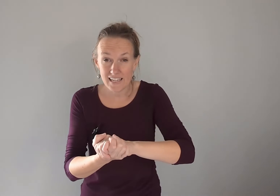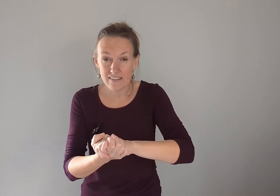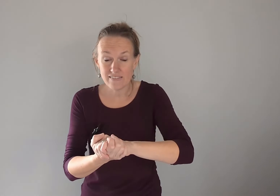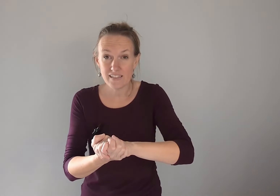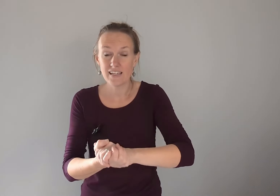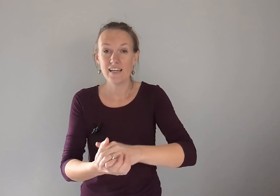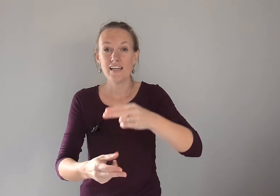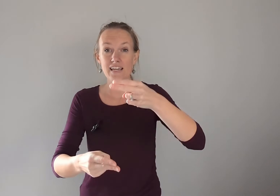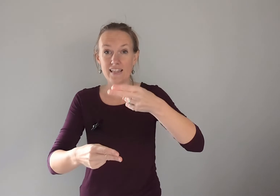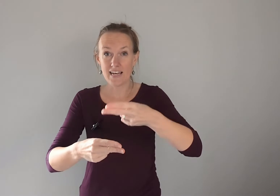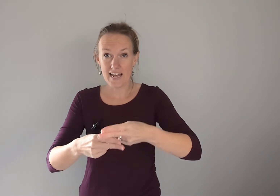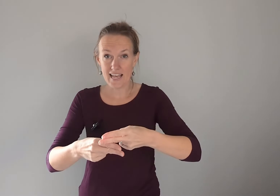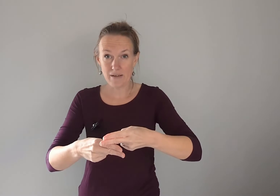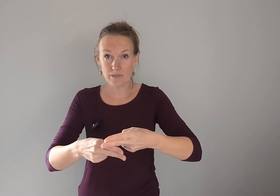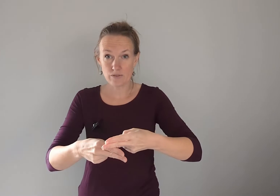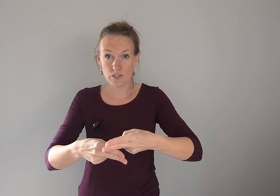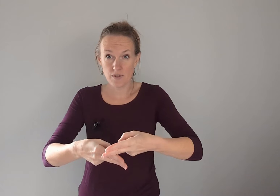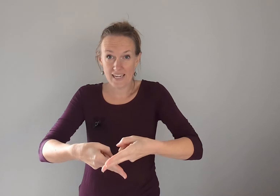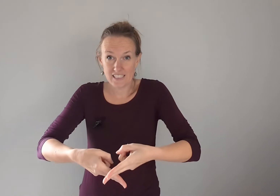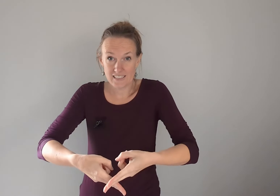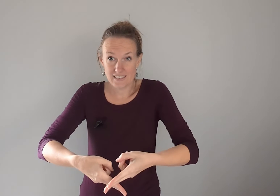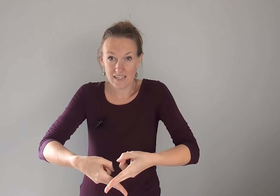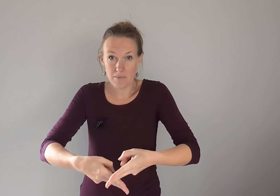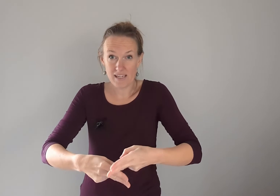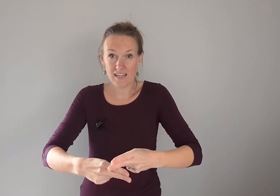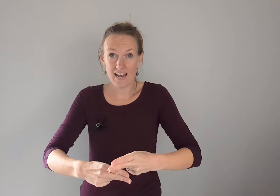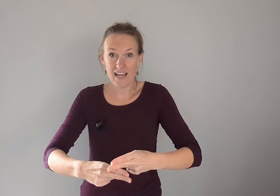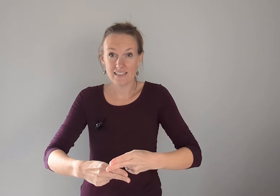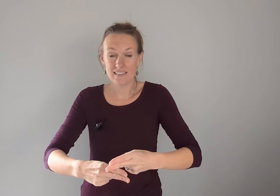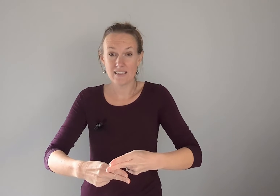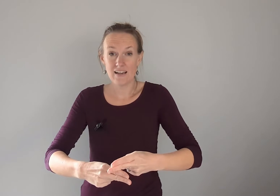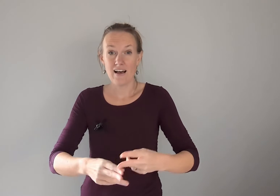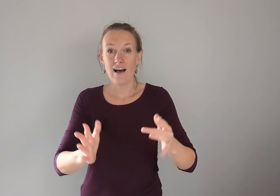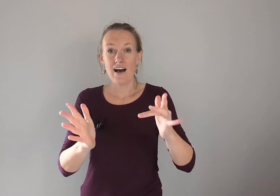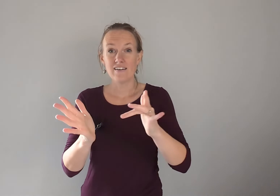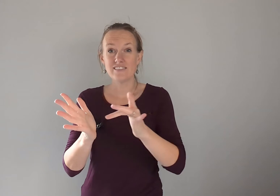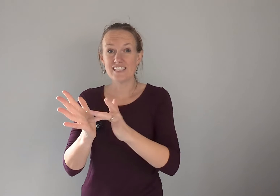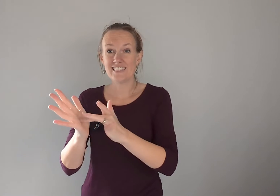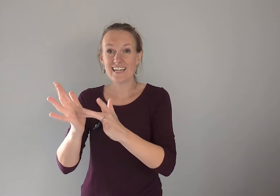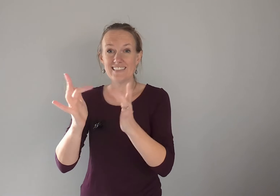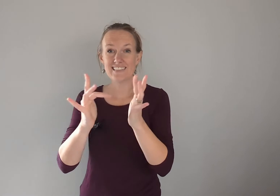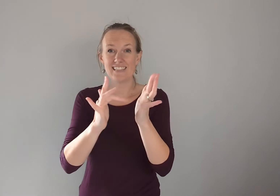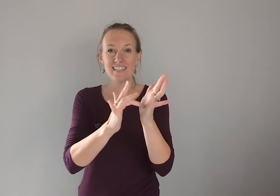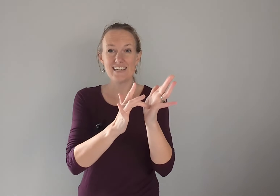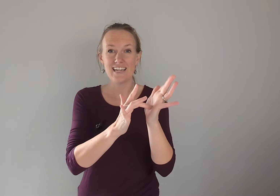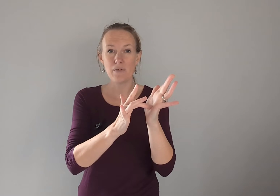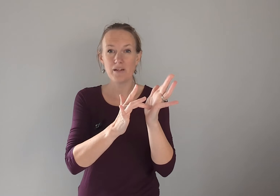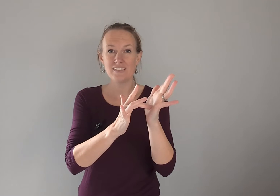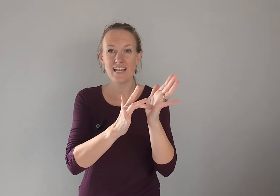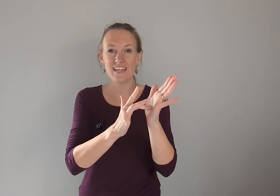believe in the name, so 2 H's that are making an X, of Jesus, nail-pierced